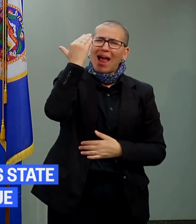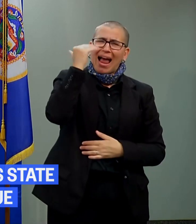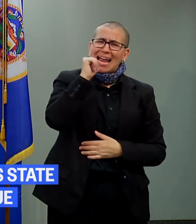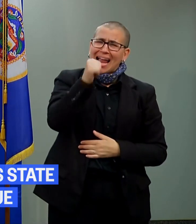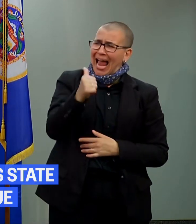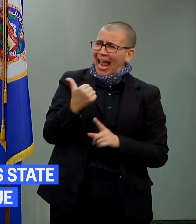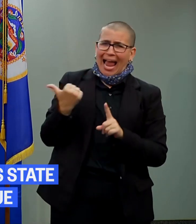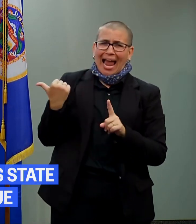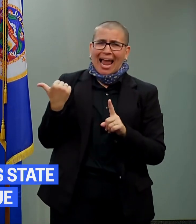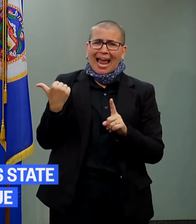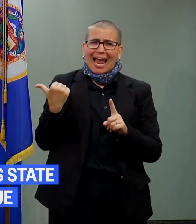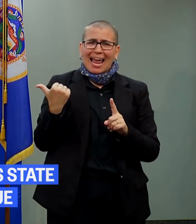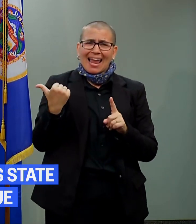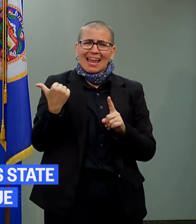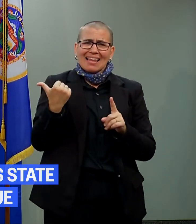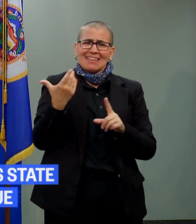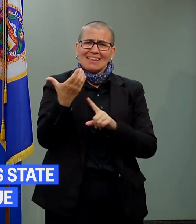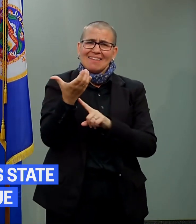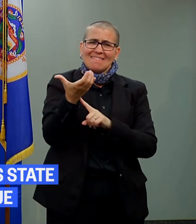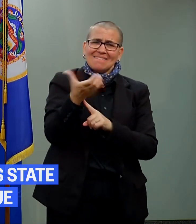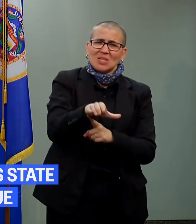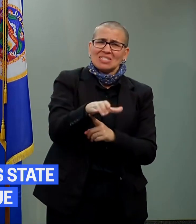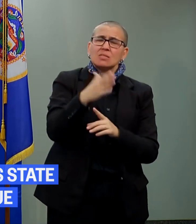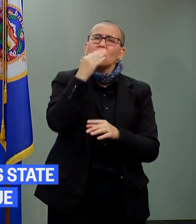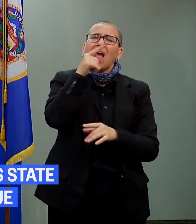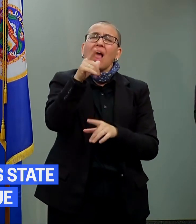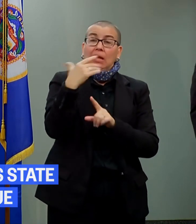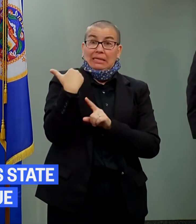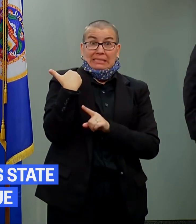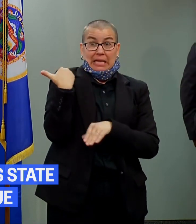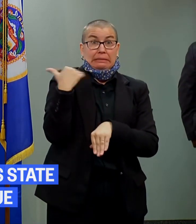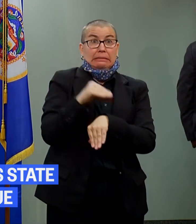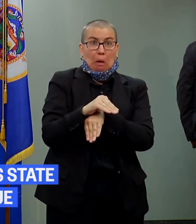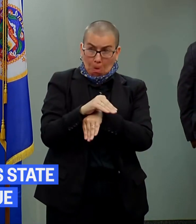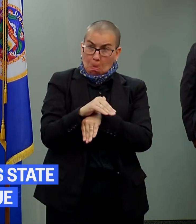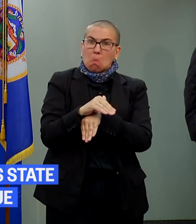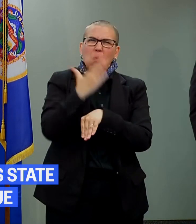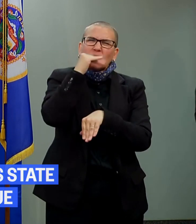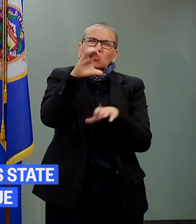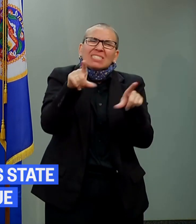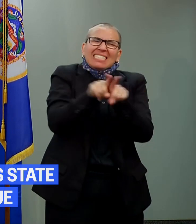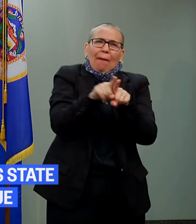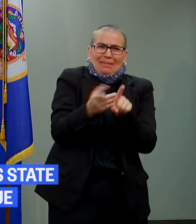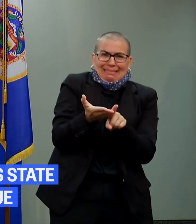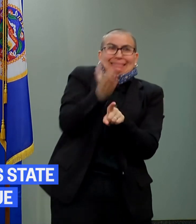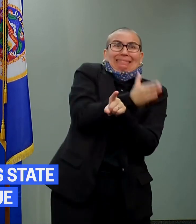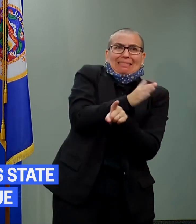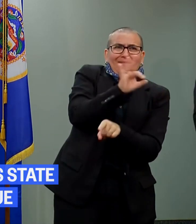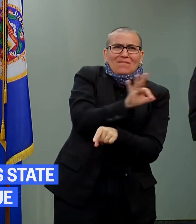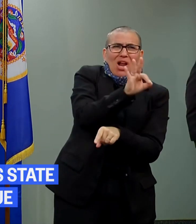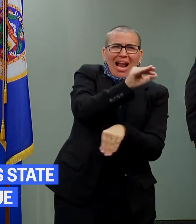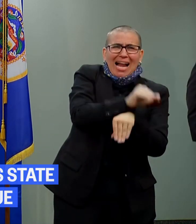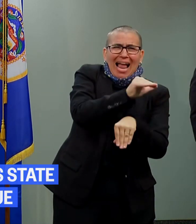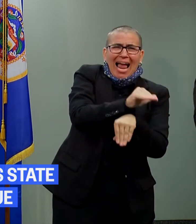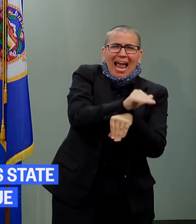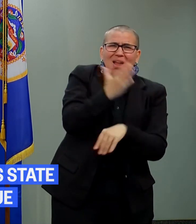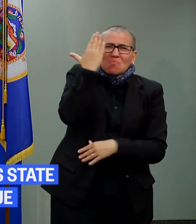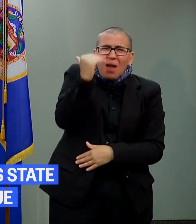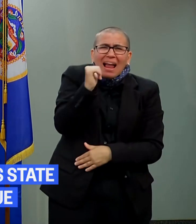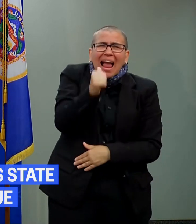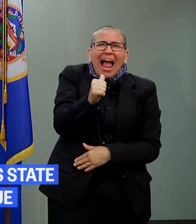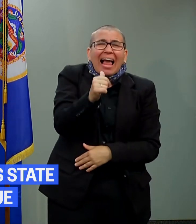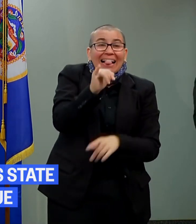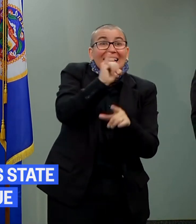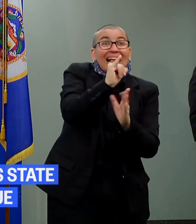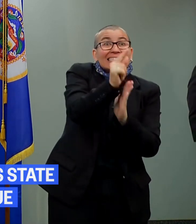of force on Friday night? Thursday night, the 3rd precinct was burned down. Businesses were destroyed.